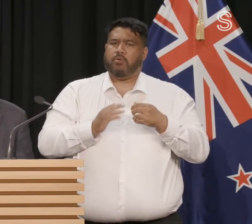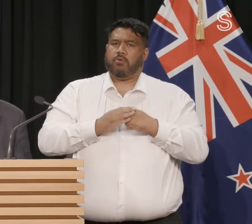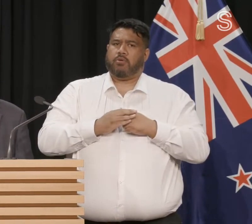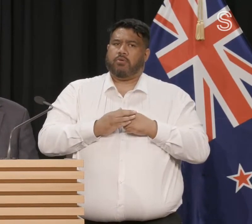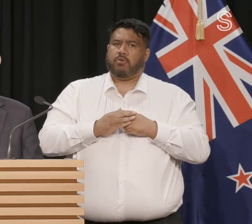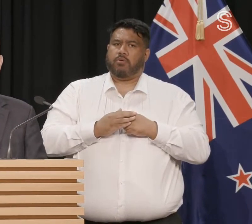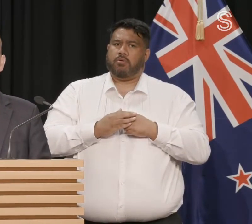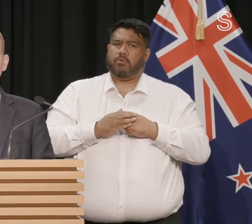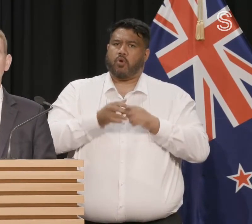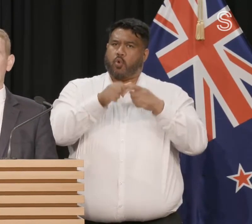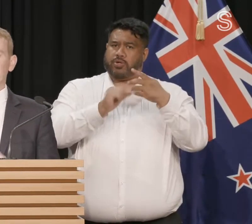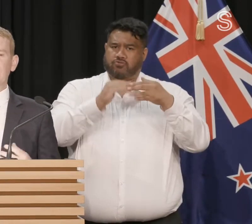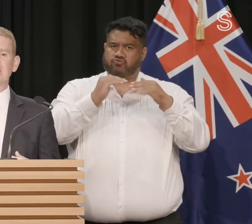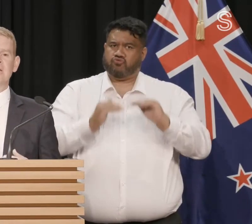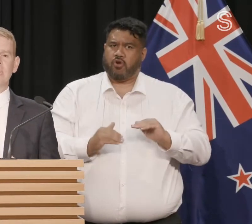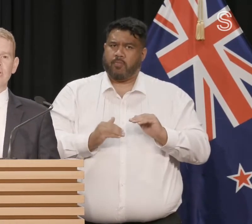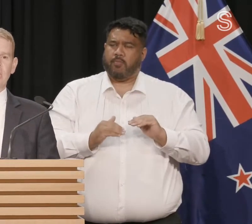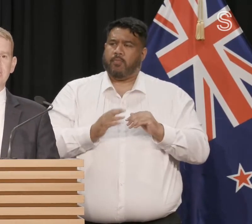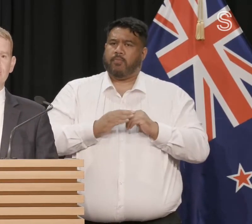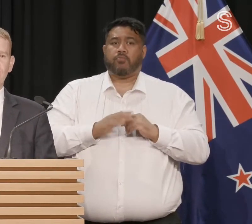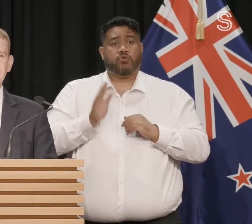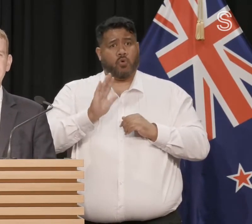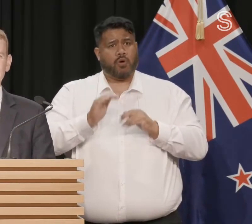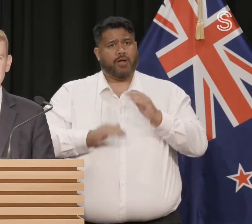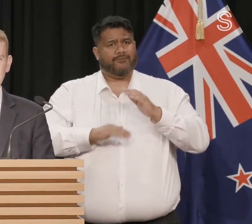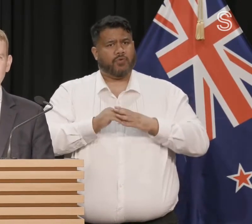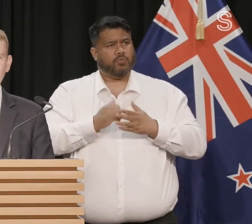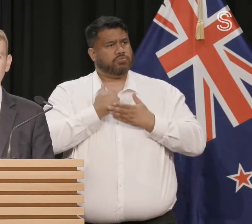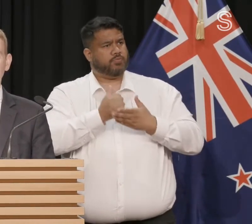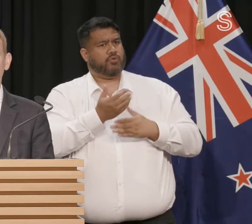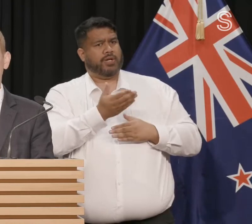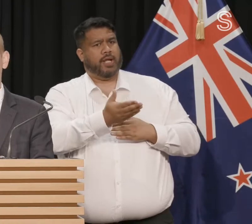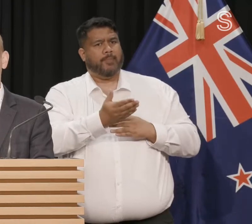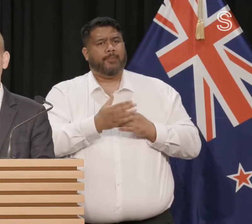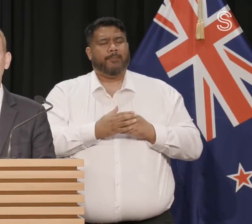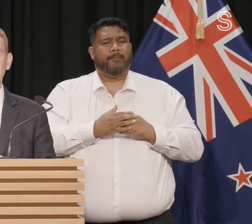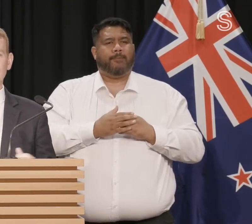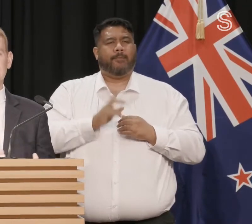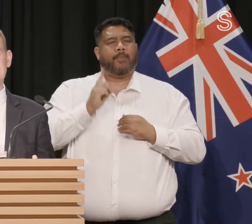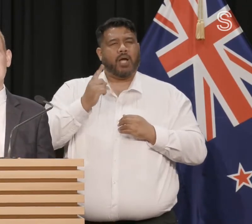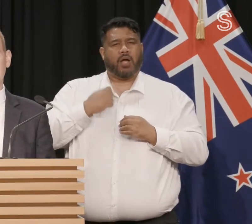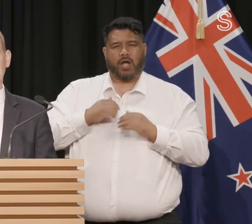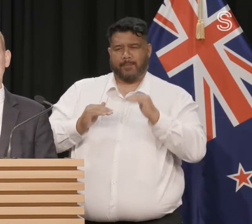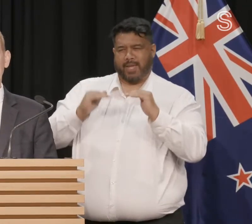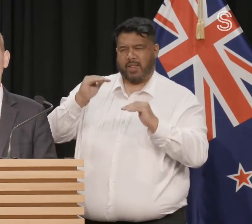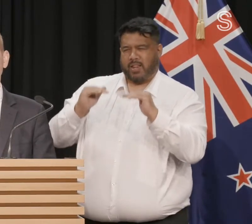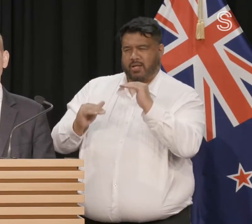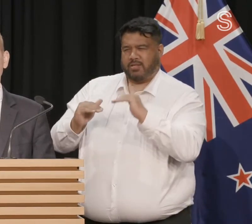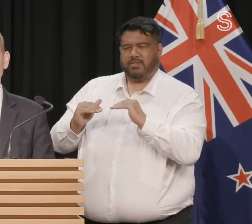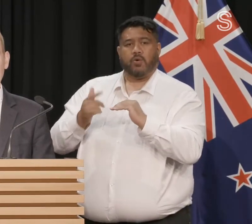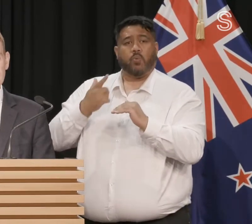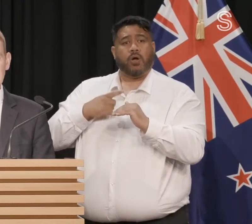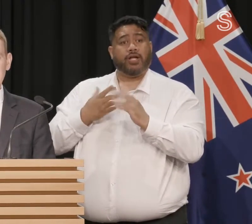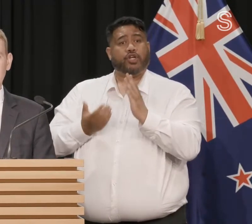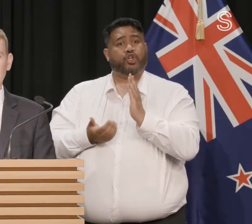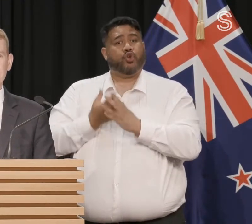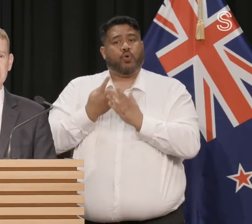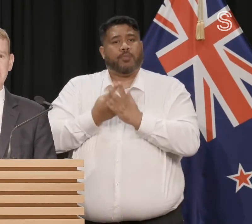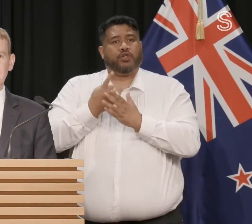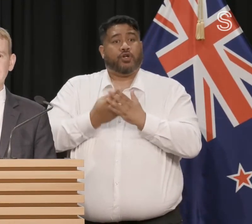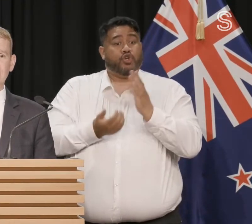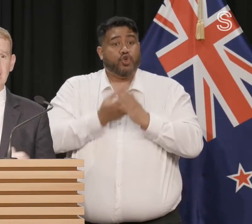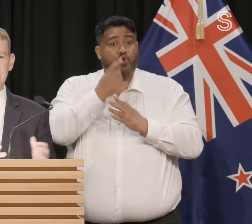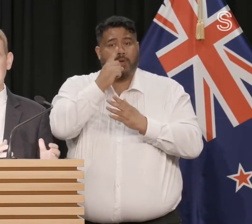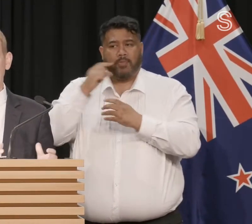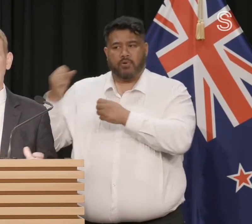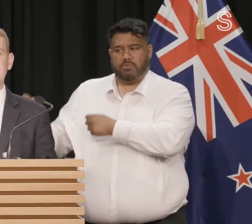confidence in Andrew Little. Look, the balance that I've been trying to strike here is to make sure that we're providing opportunities to bring some of the new talent forward onto the